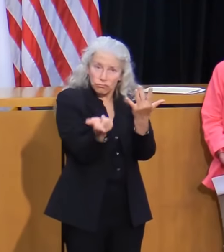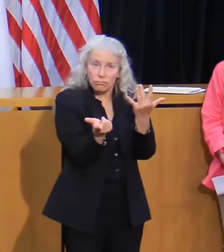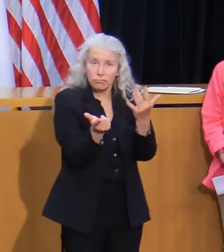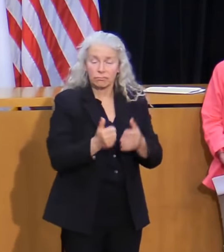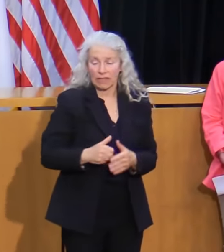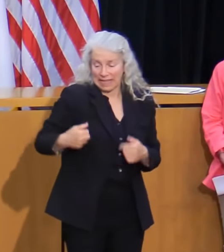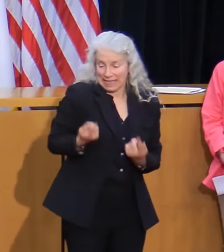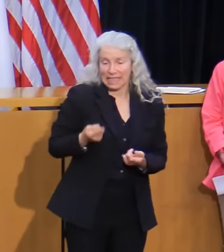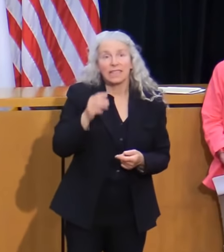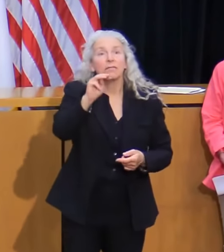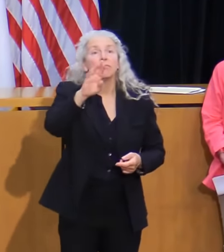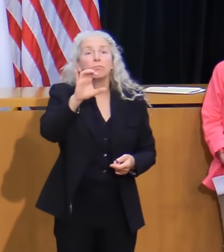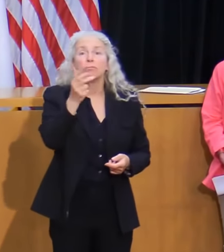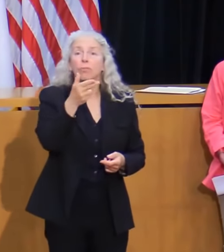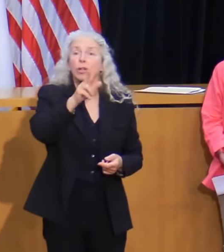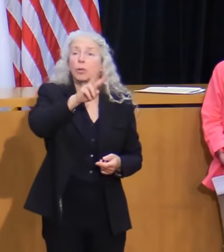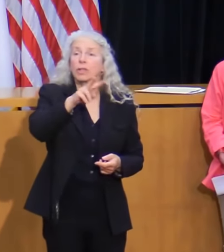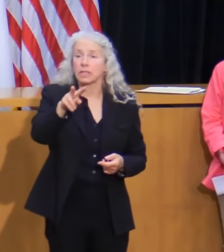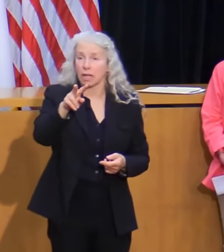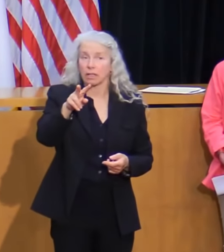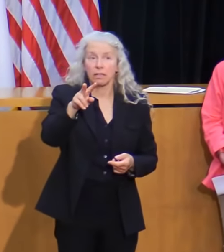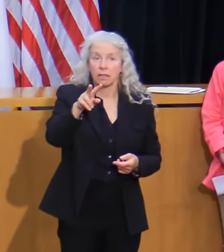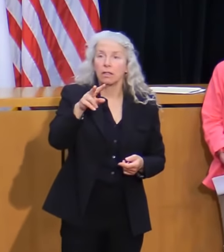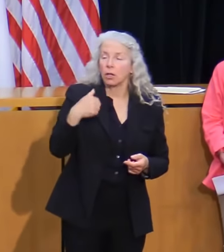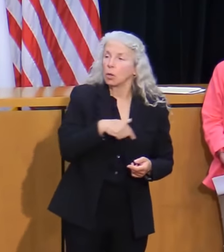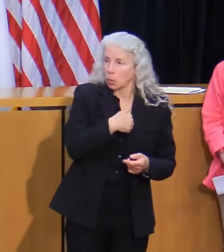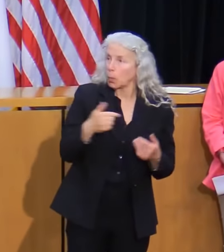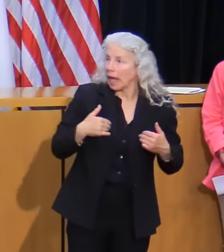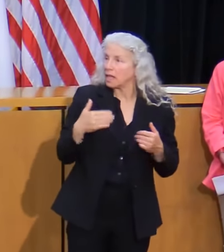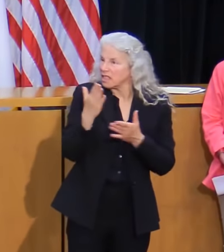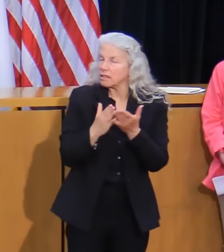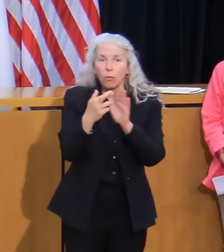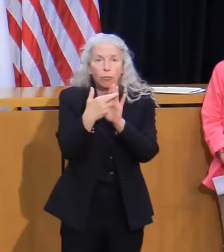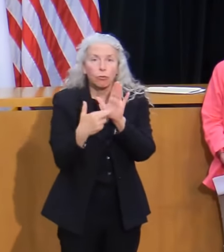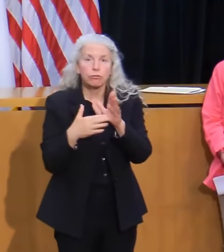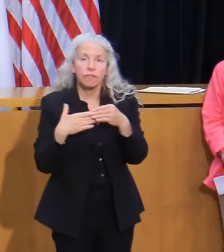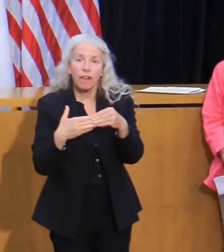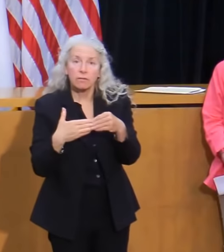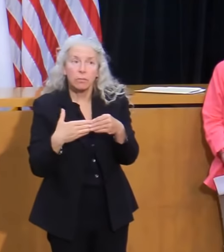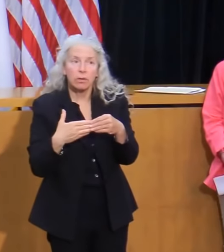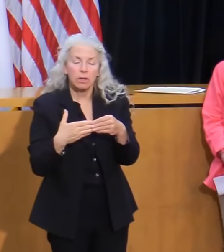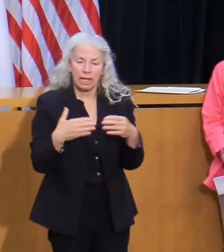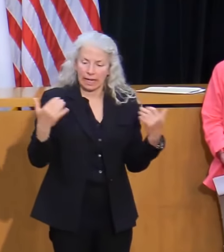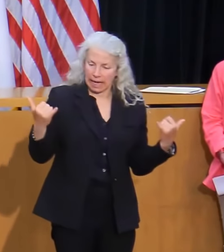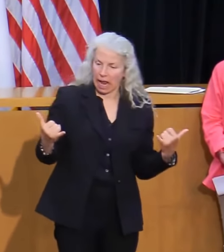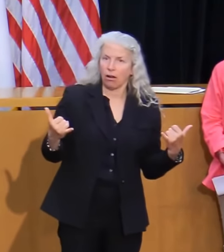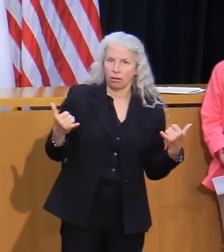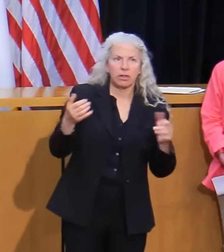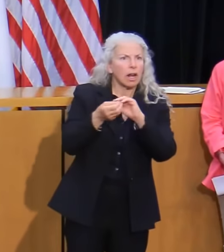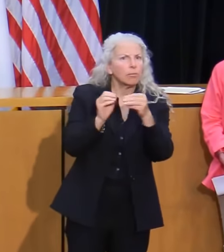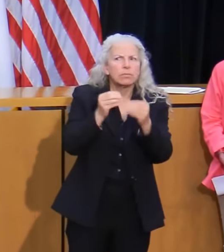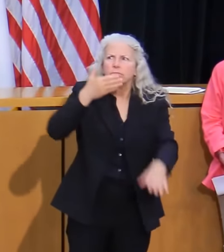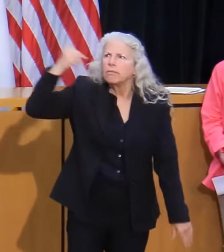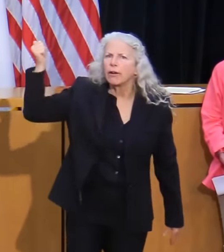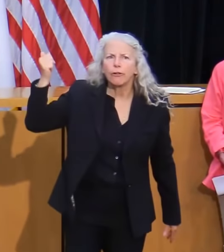March 22nd, when our last set of restrictions were lifted, the public health data has improved across the